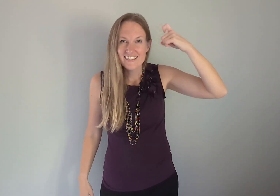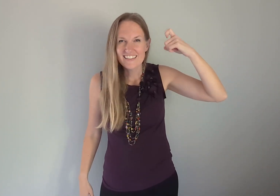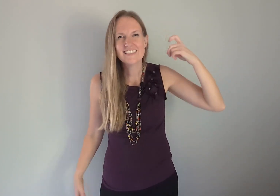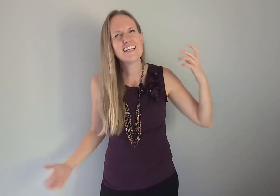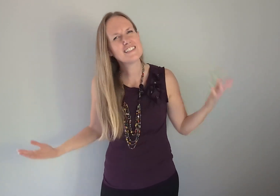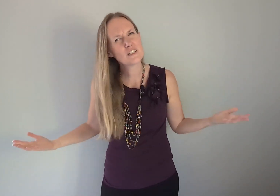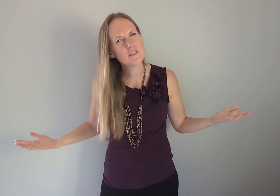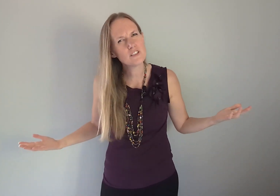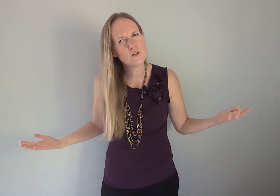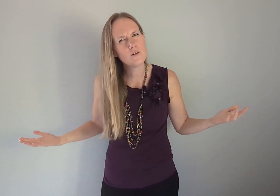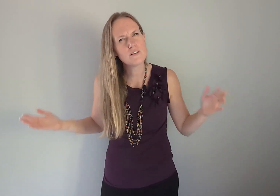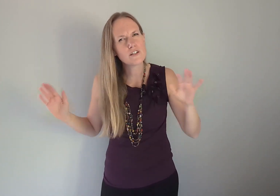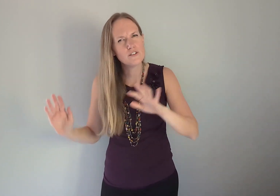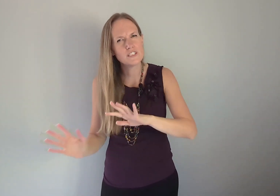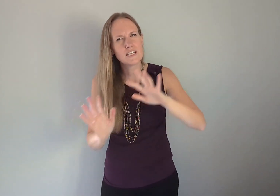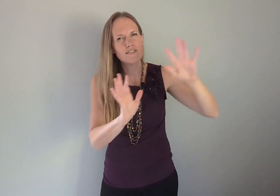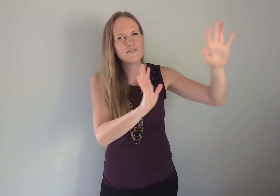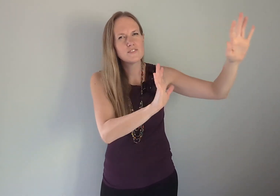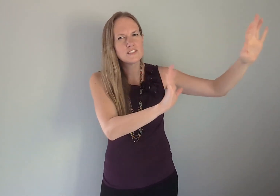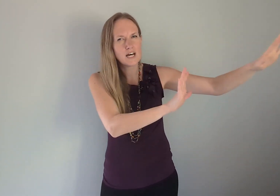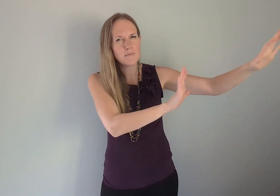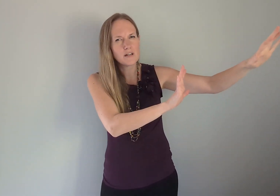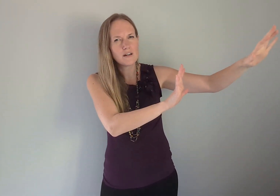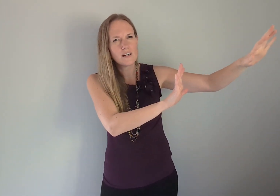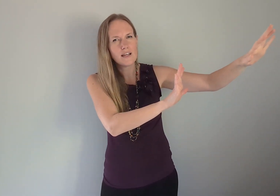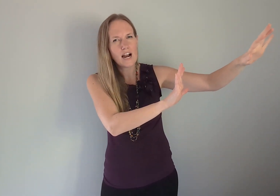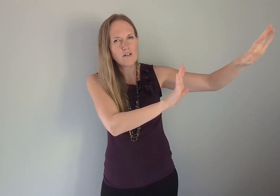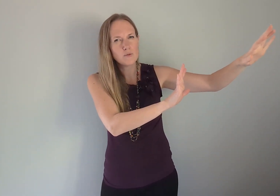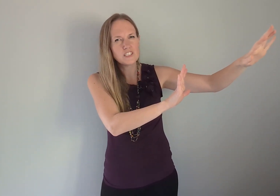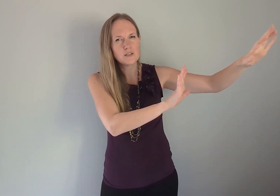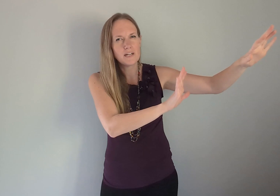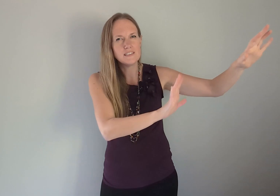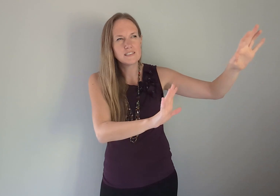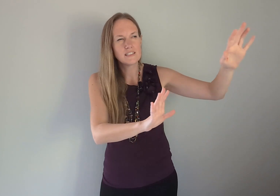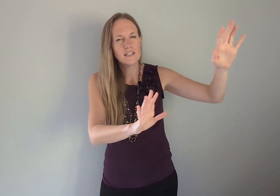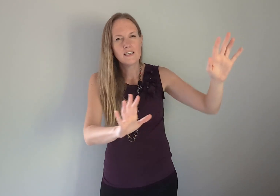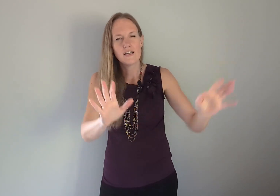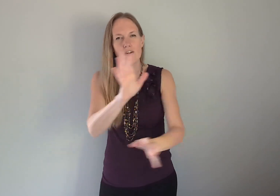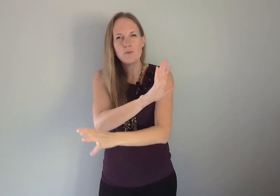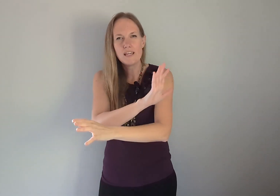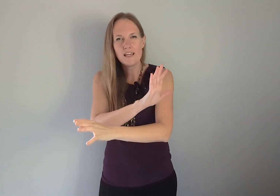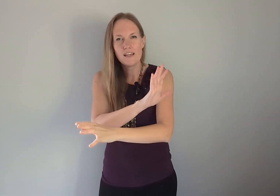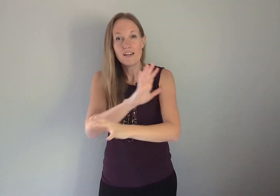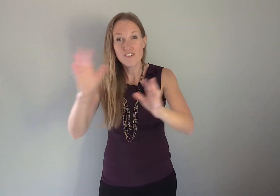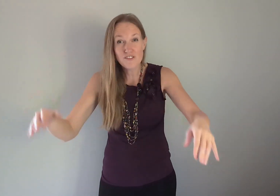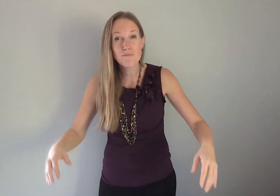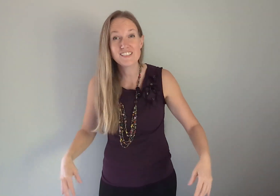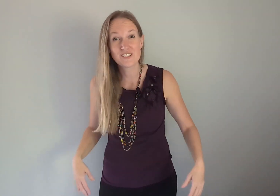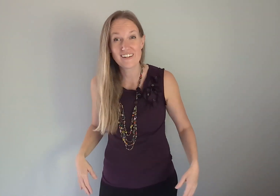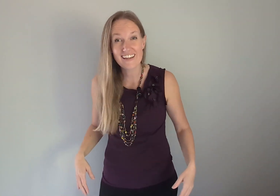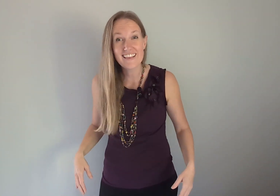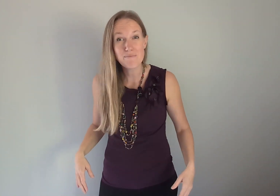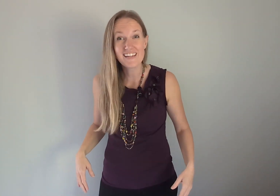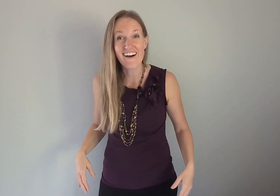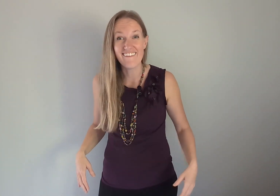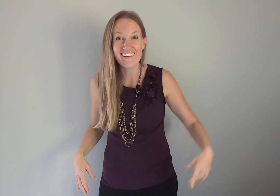Is it that summer is cooler or you just have summer in our winter months? And if you're from Australia, let me know,